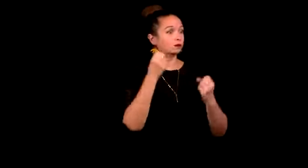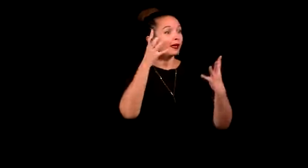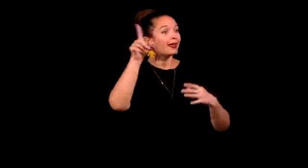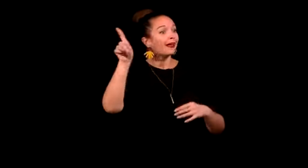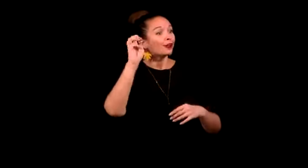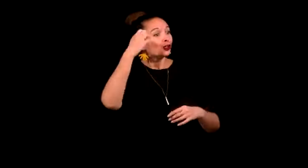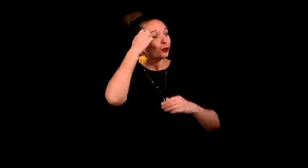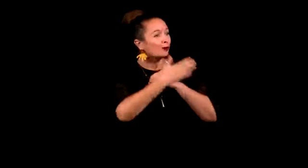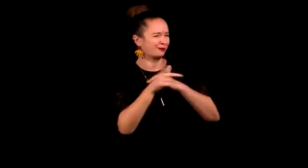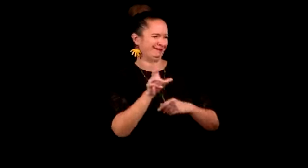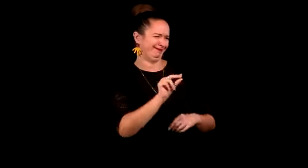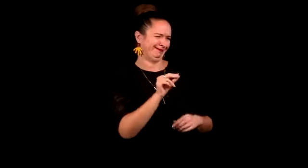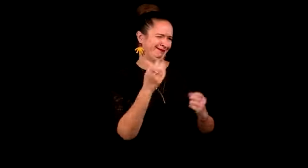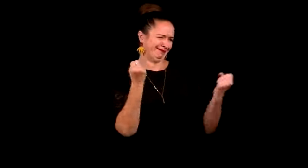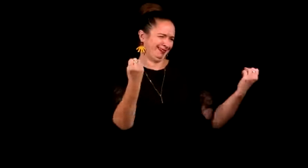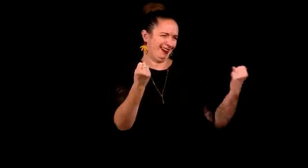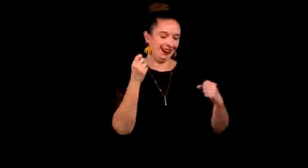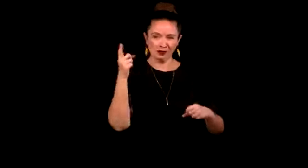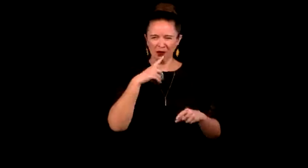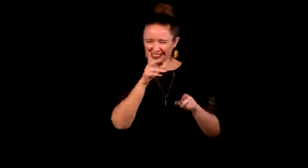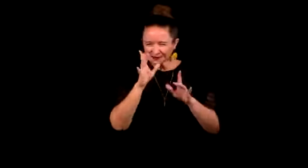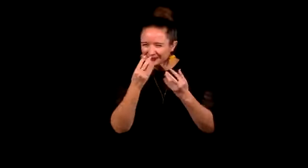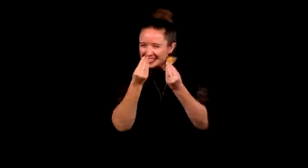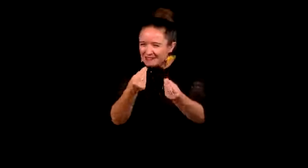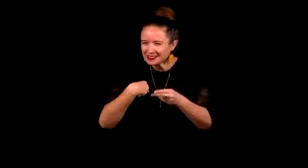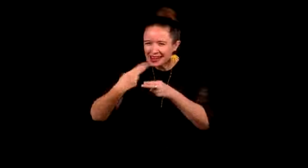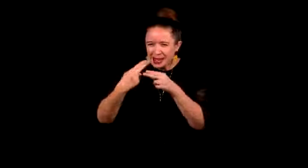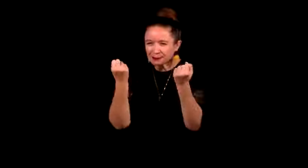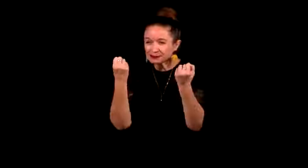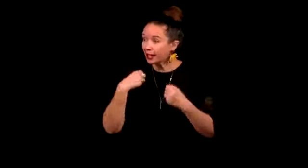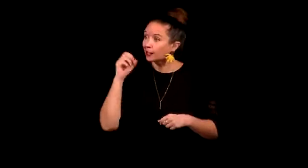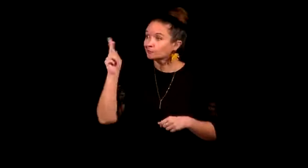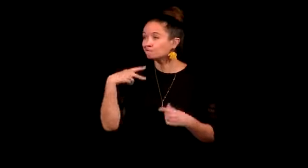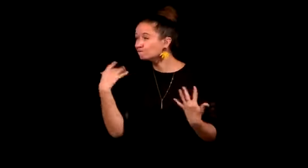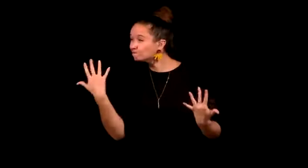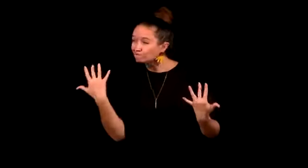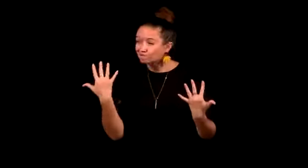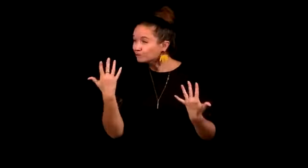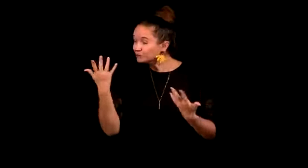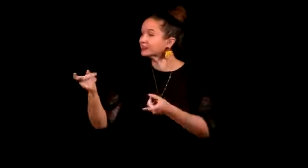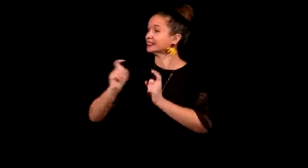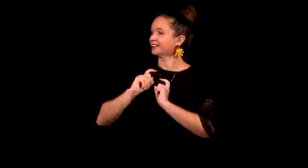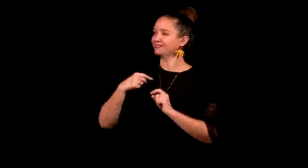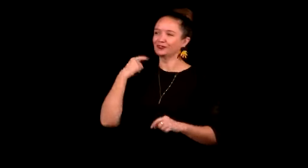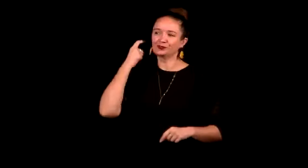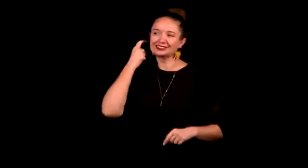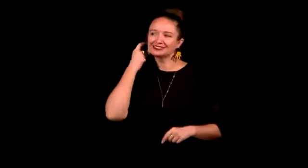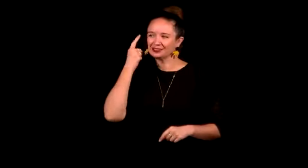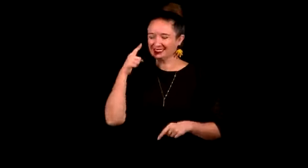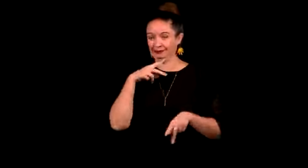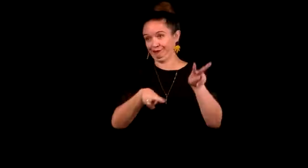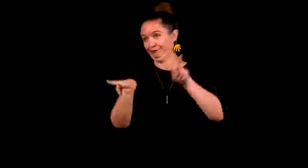And deaf people here are strong in fingerspelling, not so much in Europe. So they had given